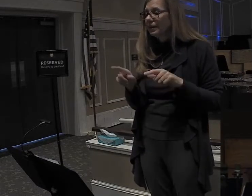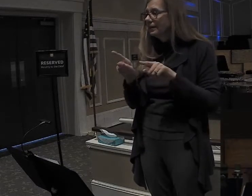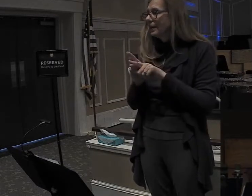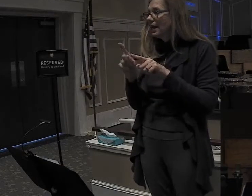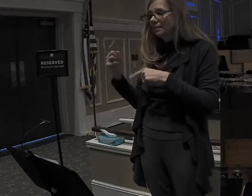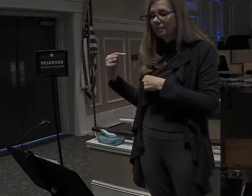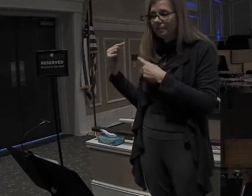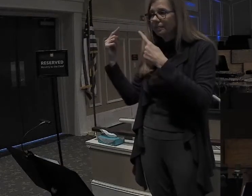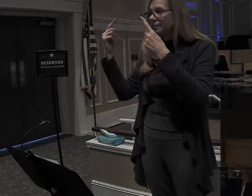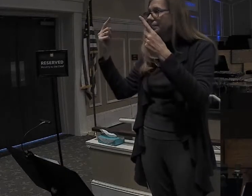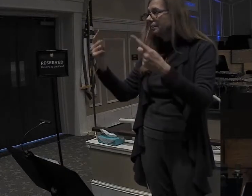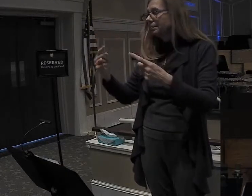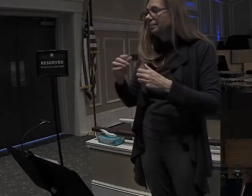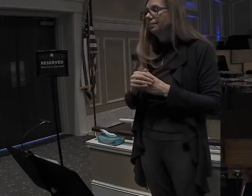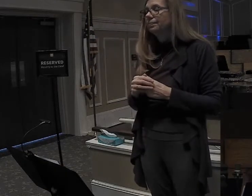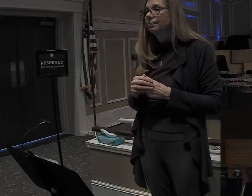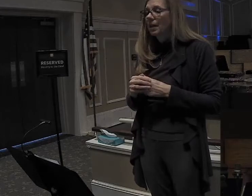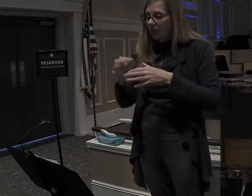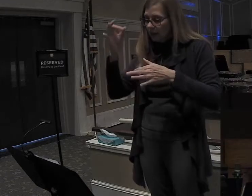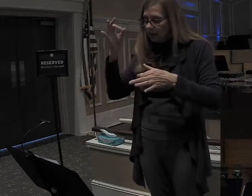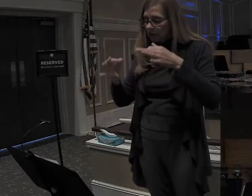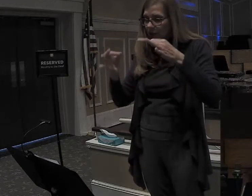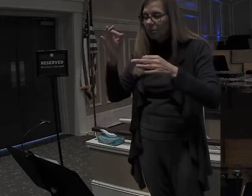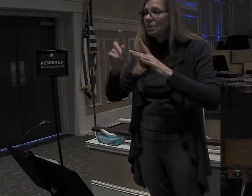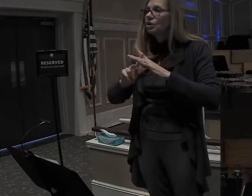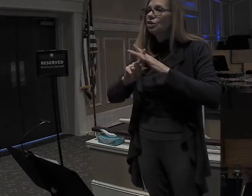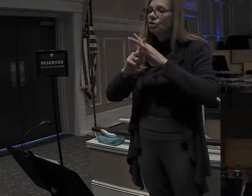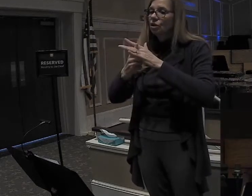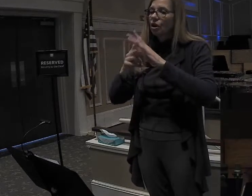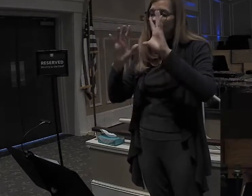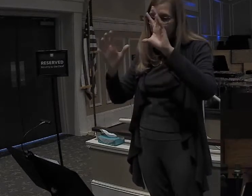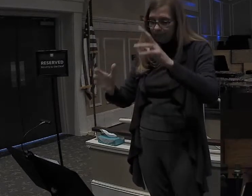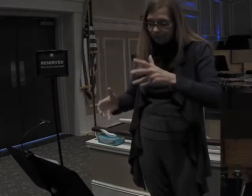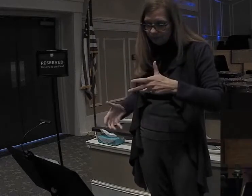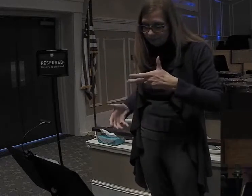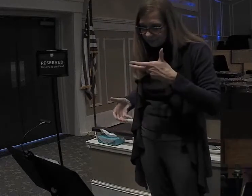Judgment is now falling upon the world.